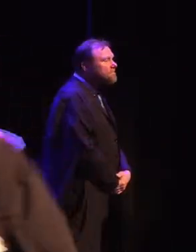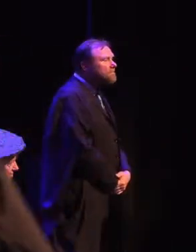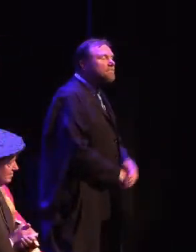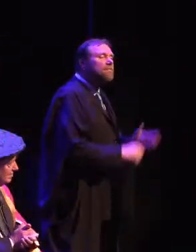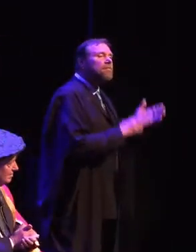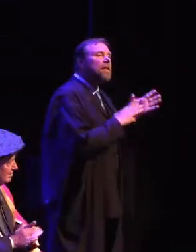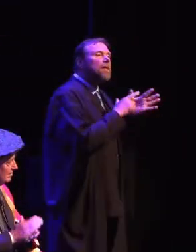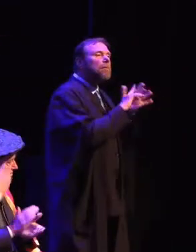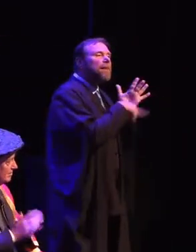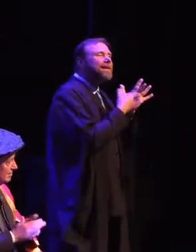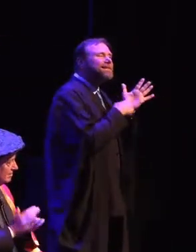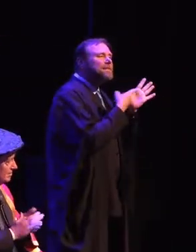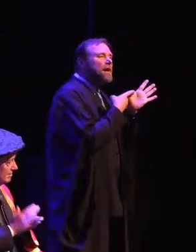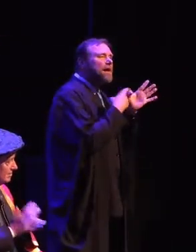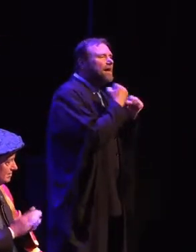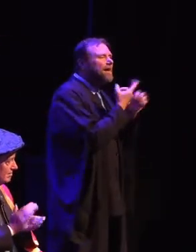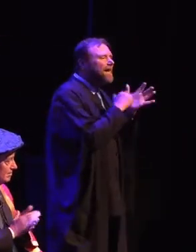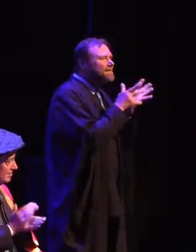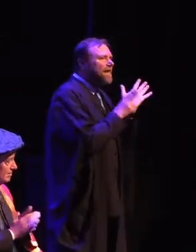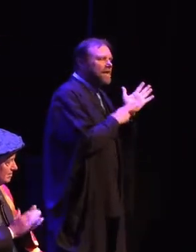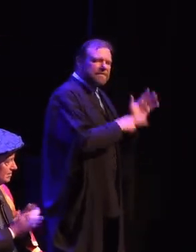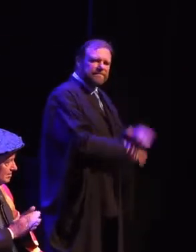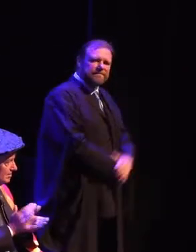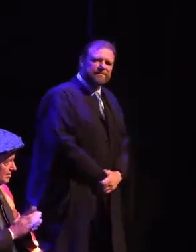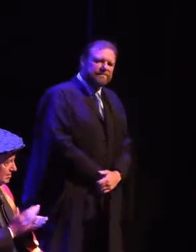Mahika Deswell.